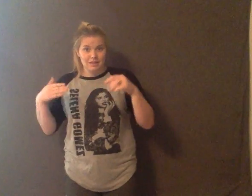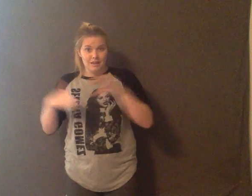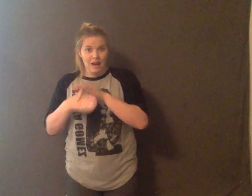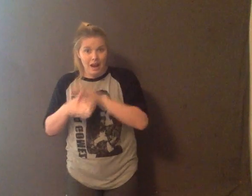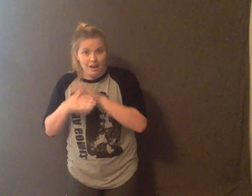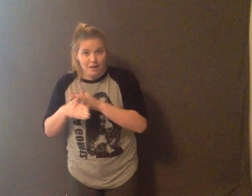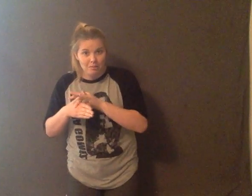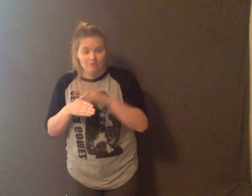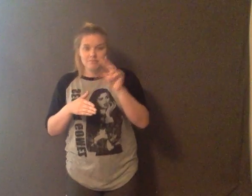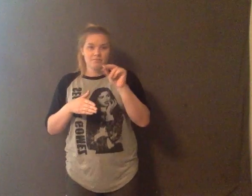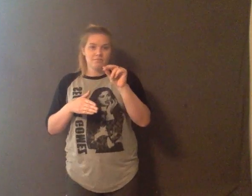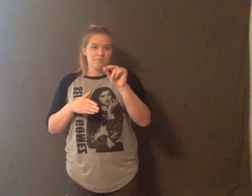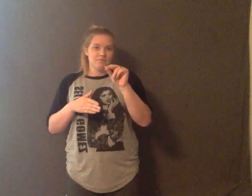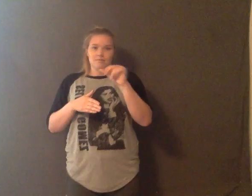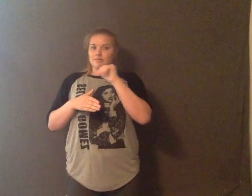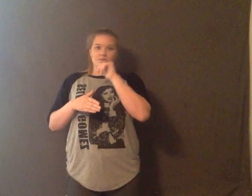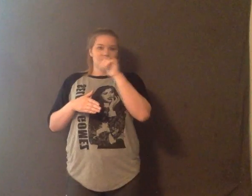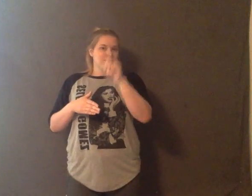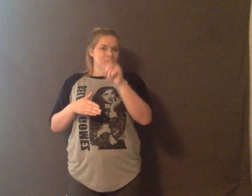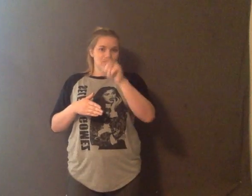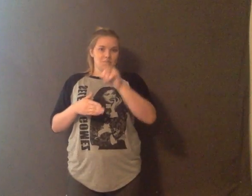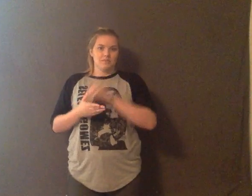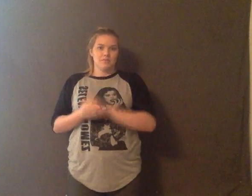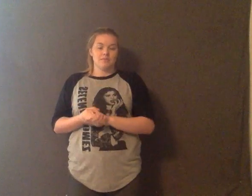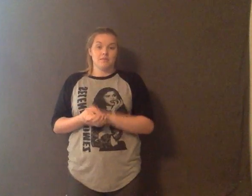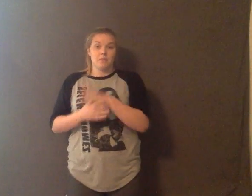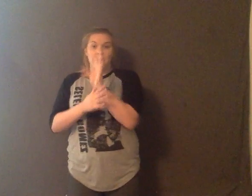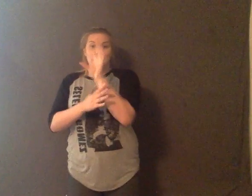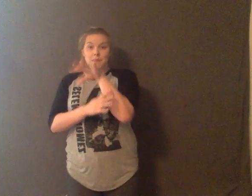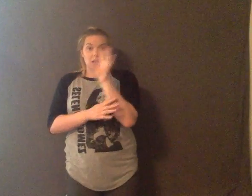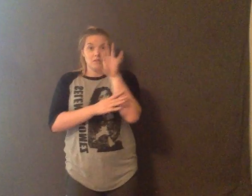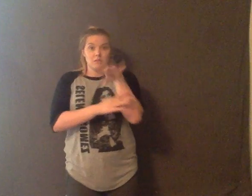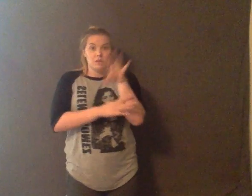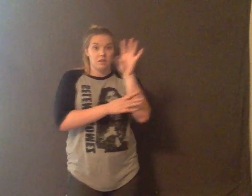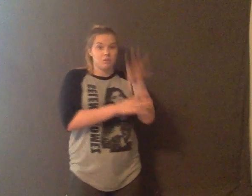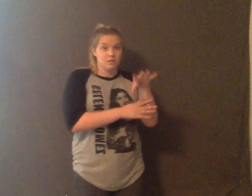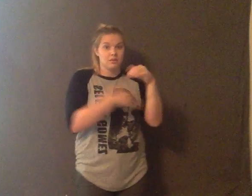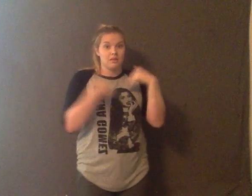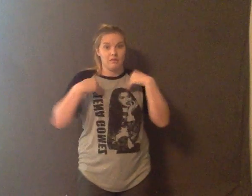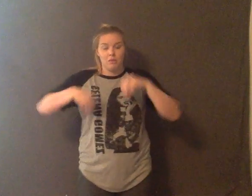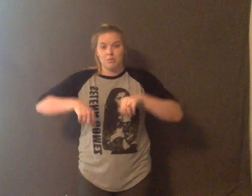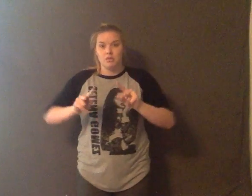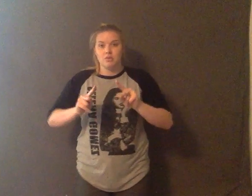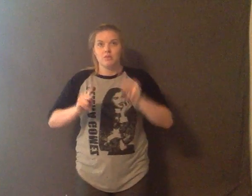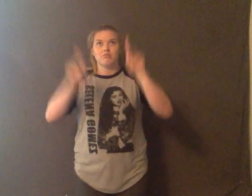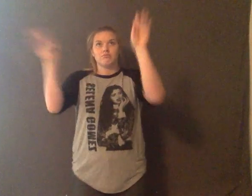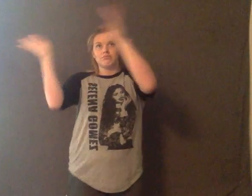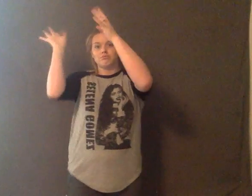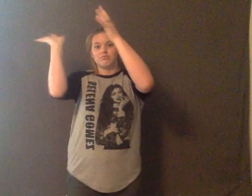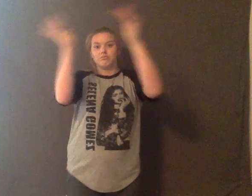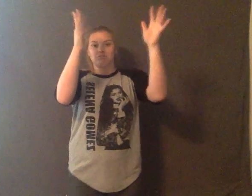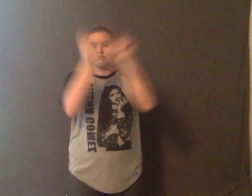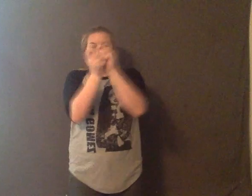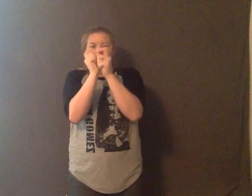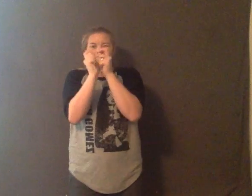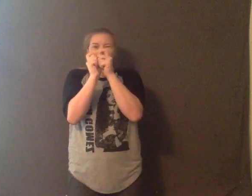Only plants have the ability to actually take nitrogen from the air, break those molecules apart, and incorporate that